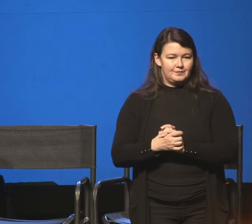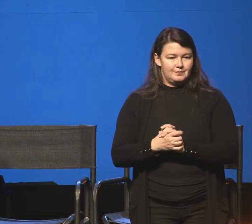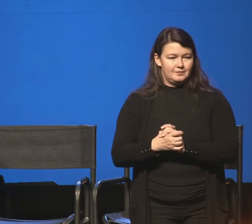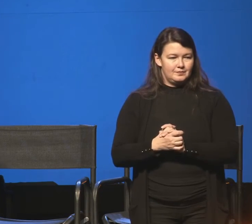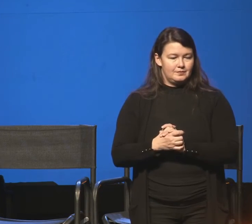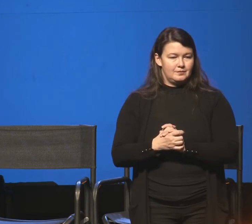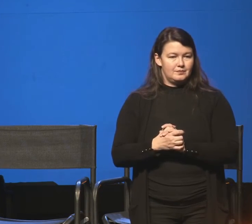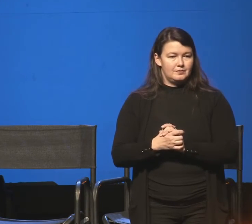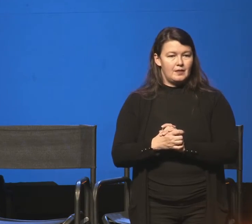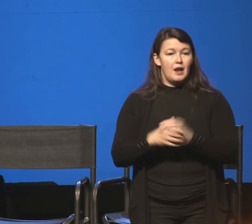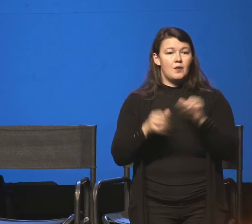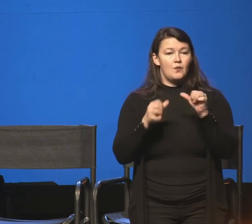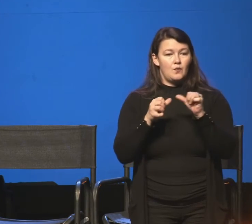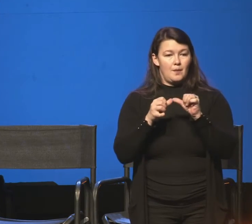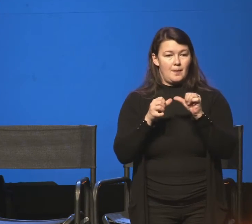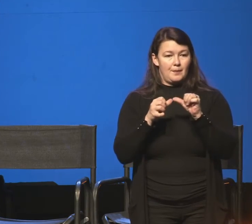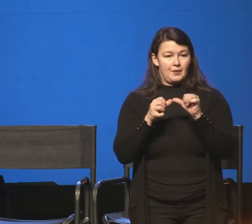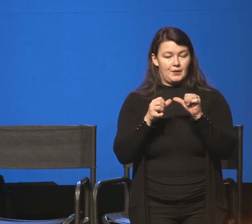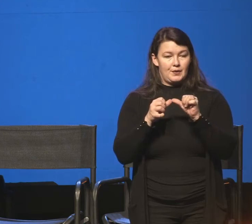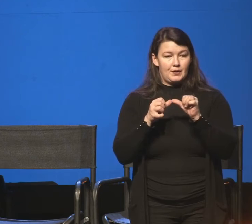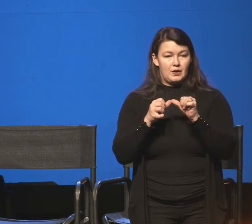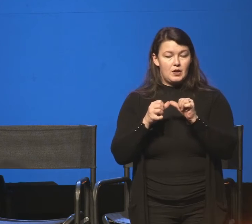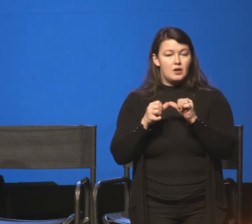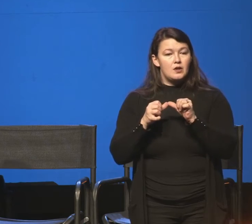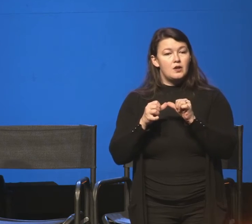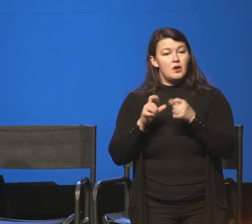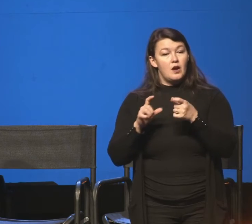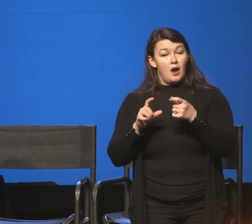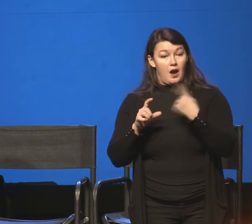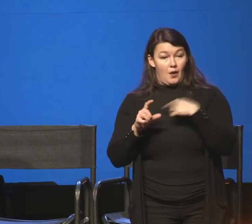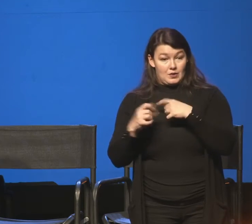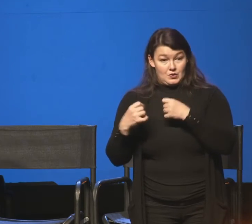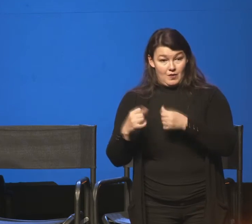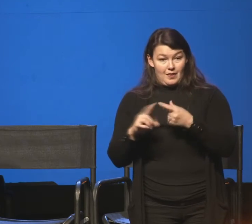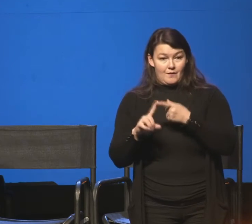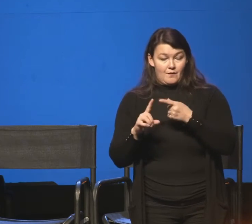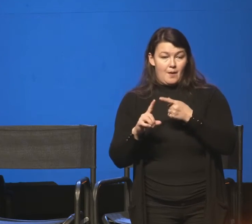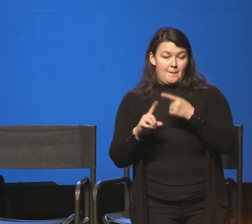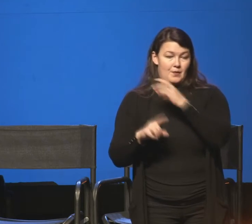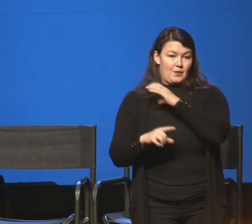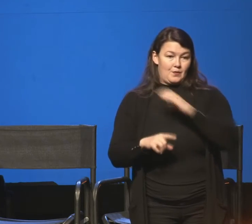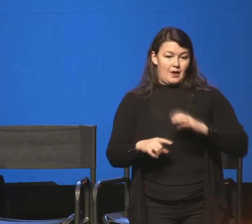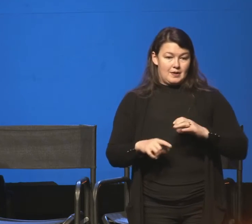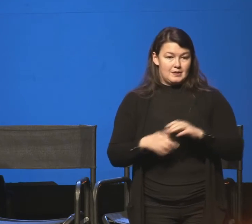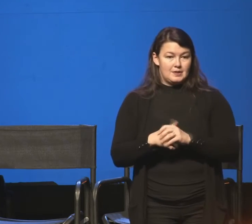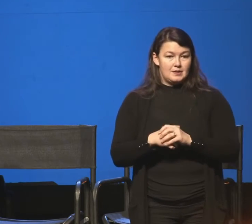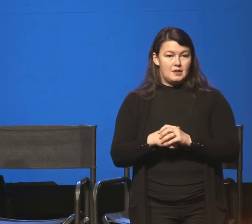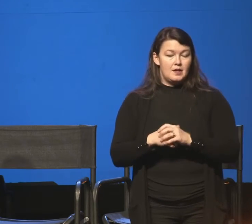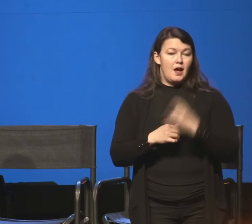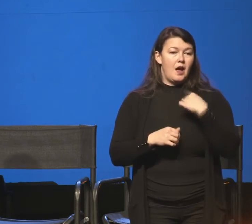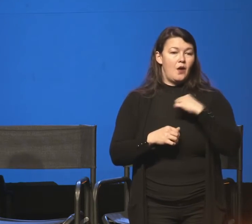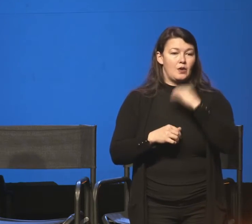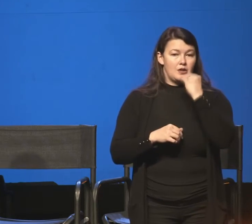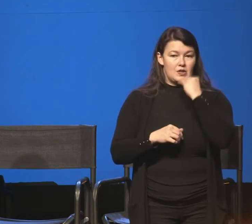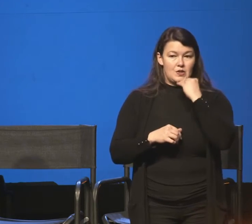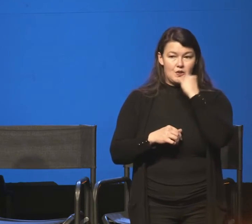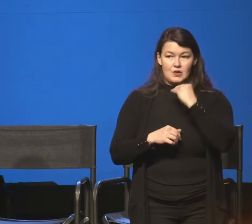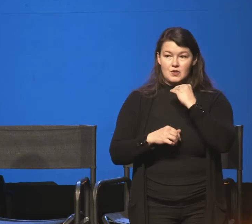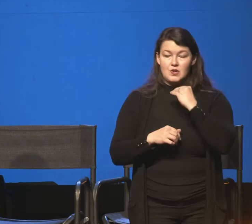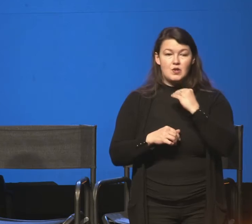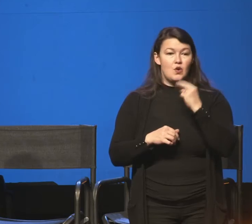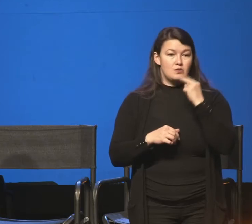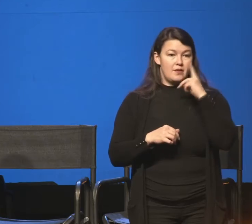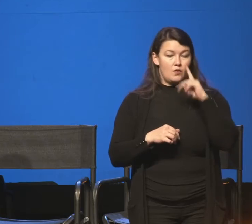the cup are these reminders that our source of our strength is in Christ. Our source of nourishment for our spiritual life is